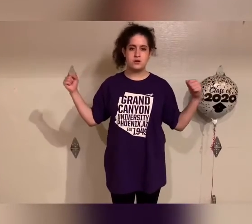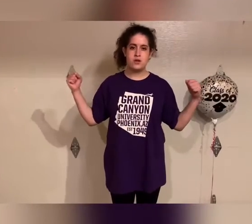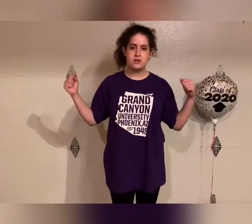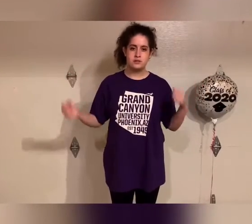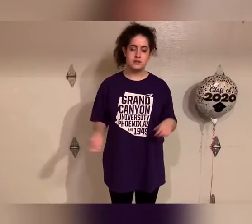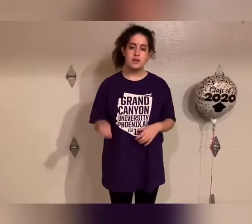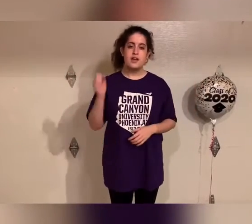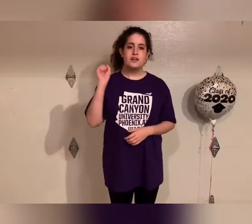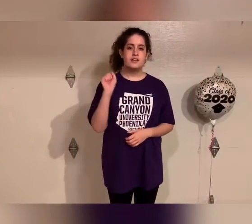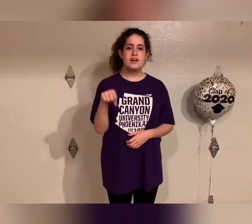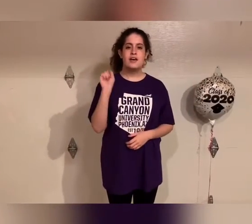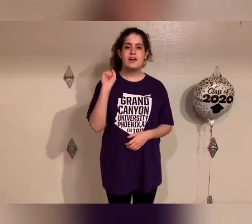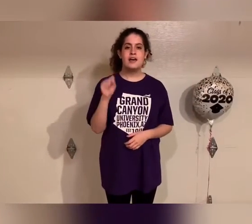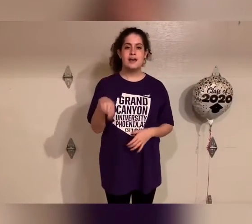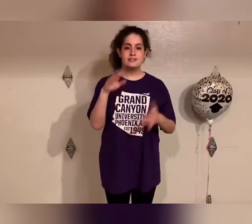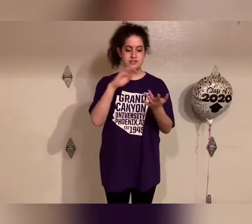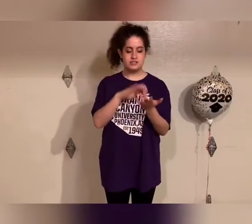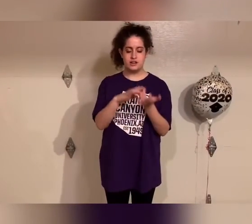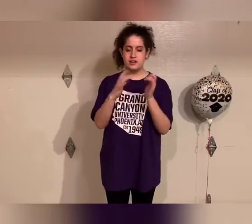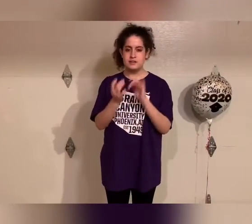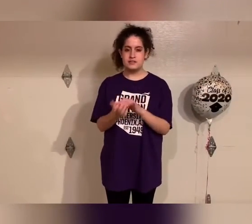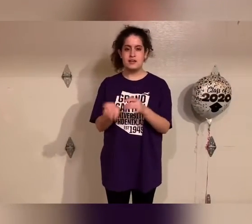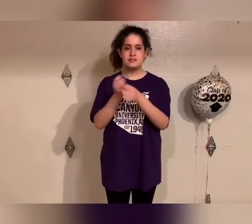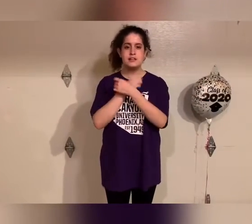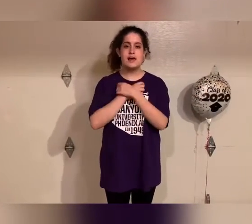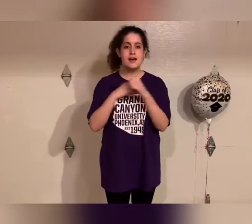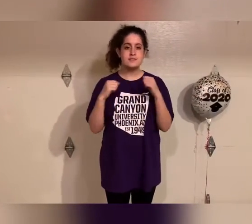strong. Yes, Jesus loves me,